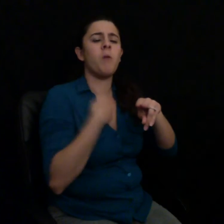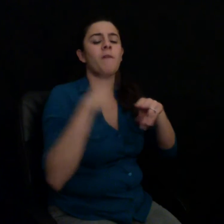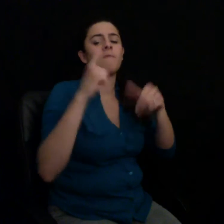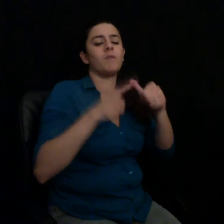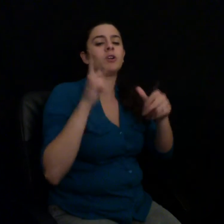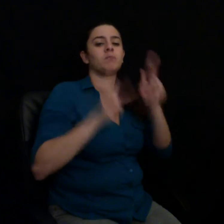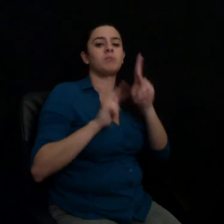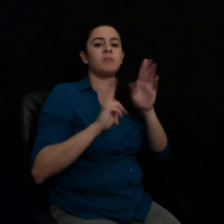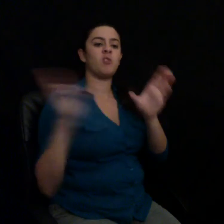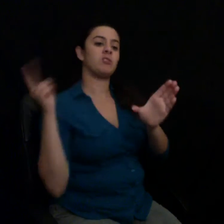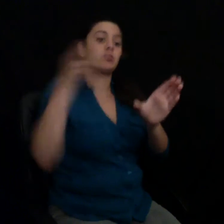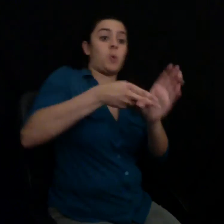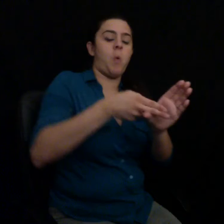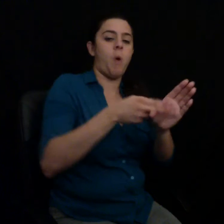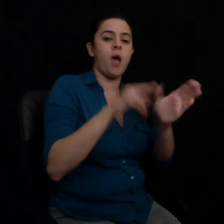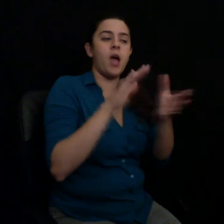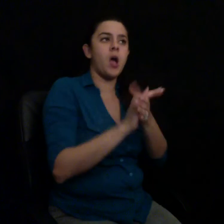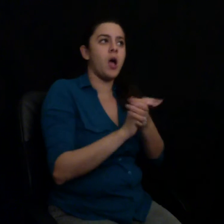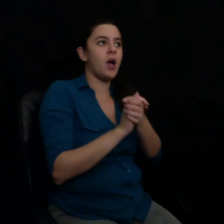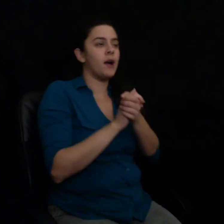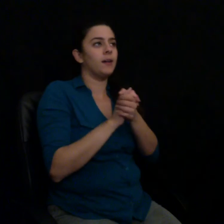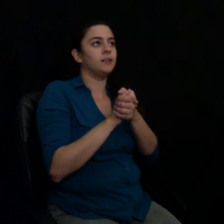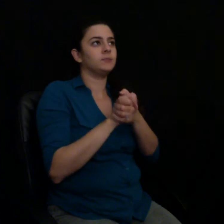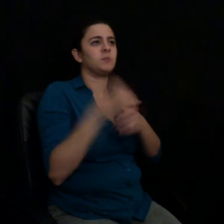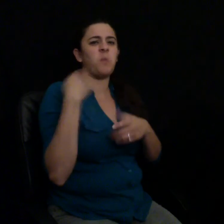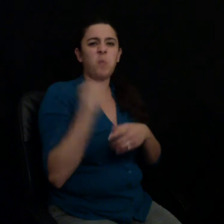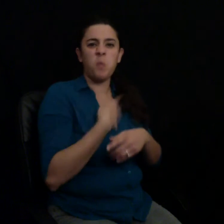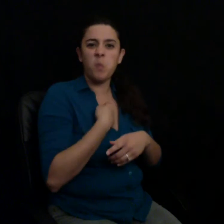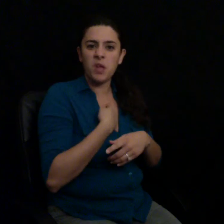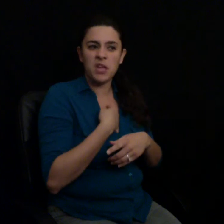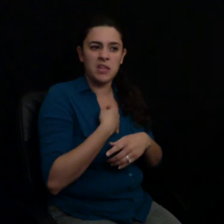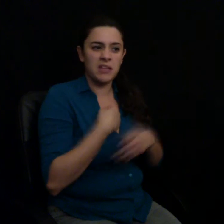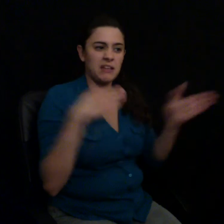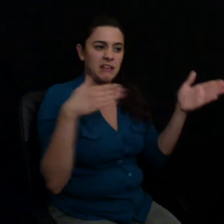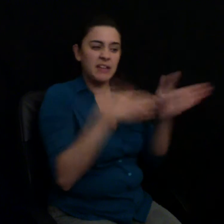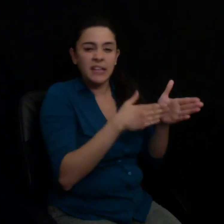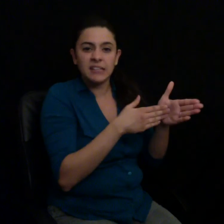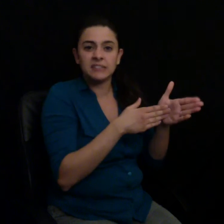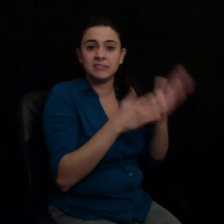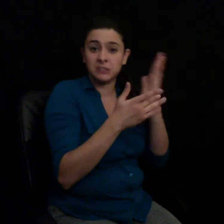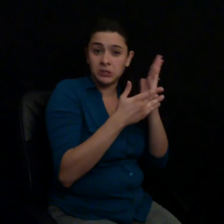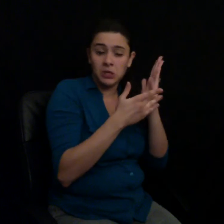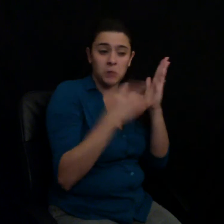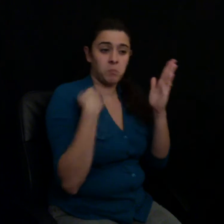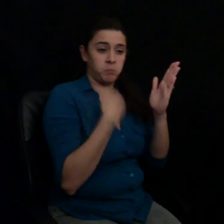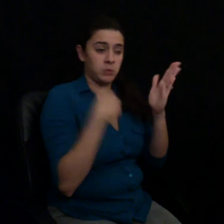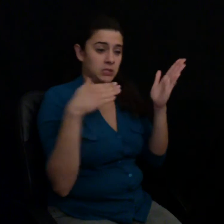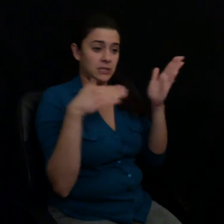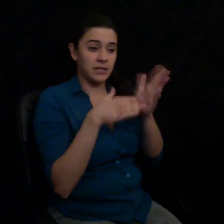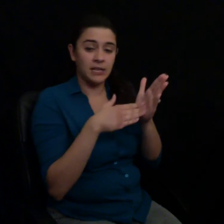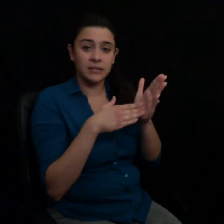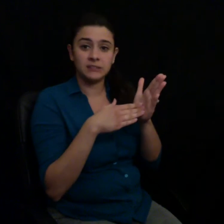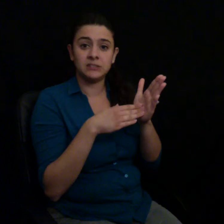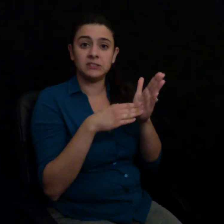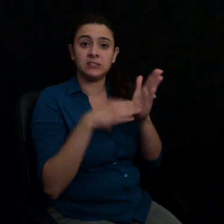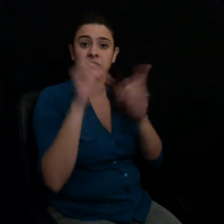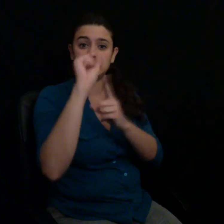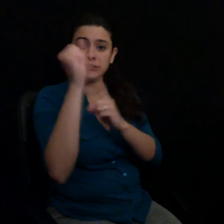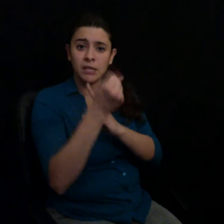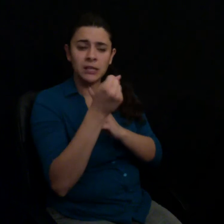We're not anti-technology. We're not anti-society. In fact, we're quite the opposite. We just use technology and society